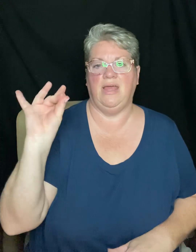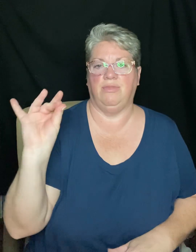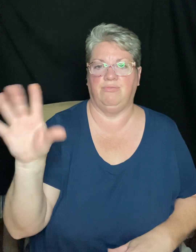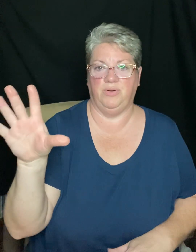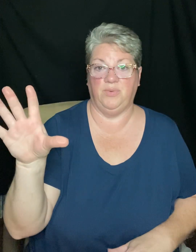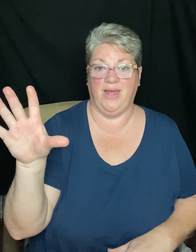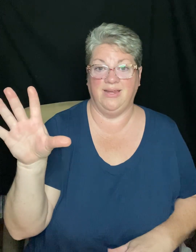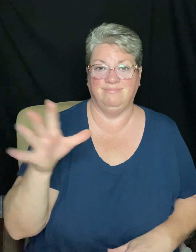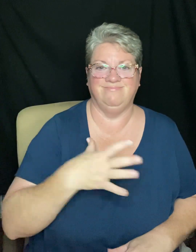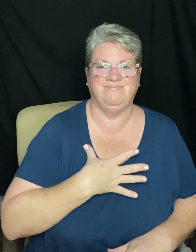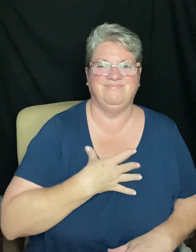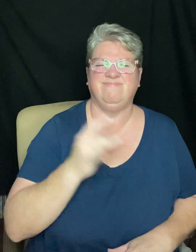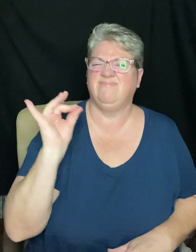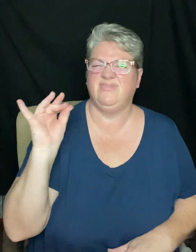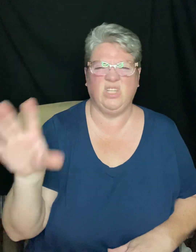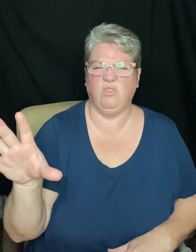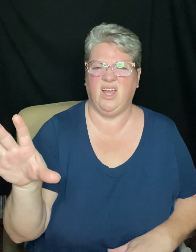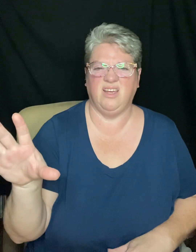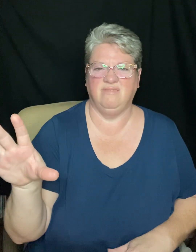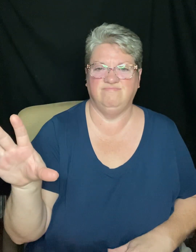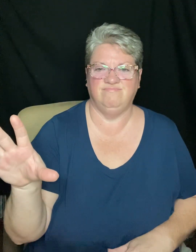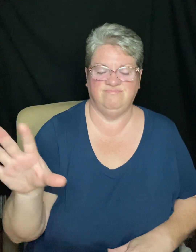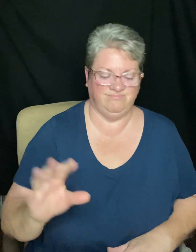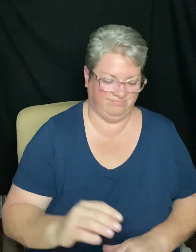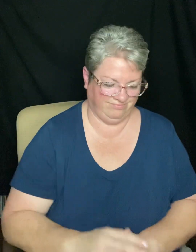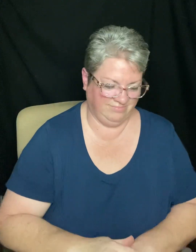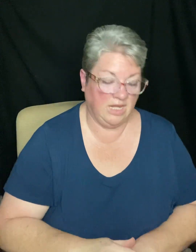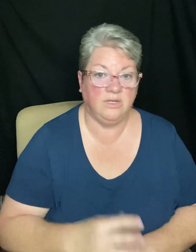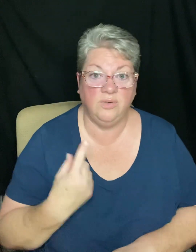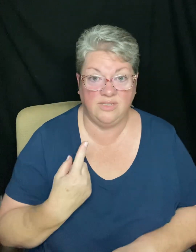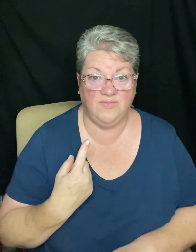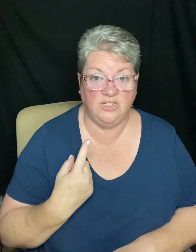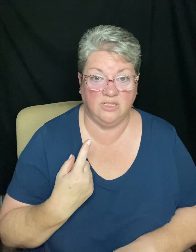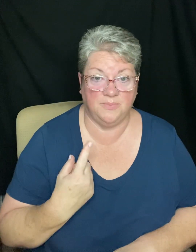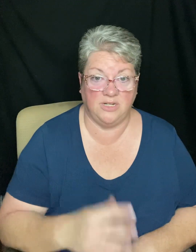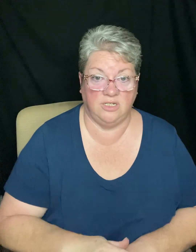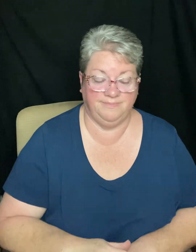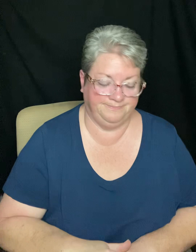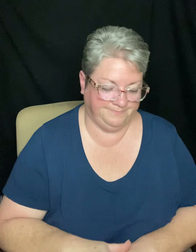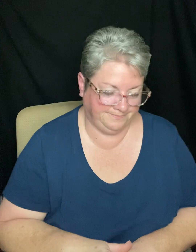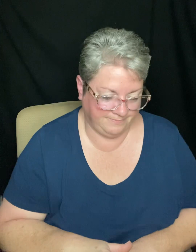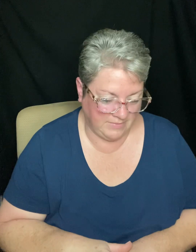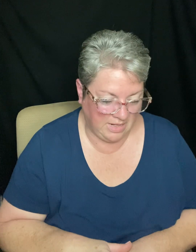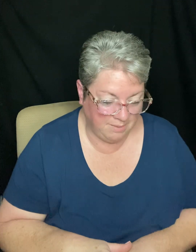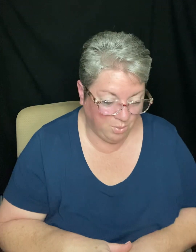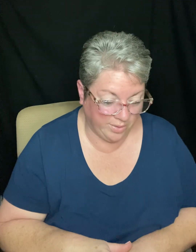throw it away. Don't like. Notice the facial expression. Important.